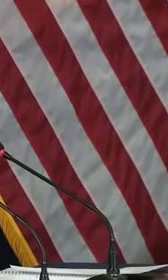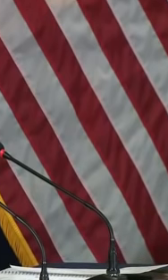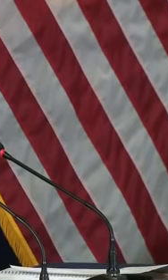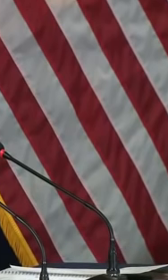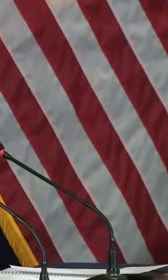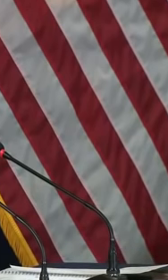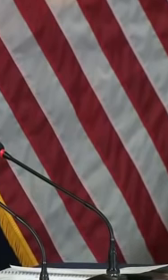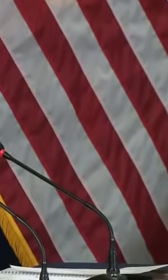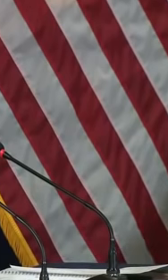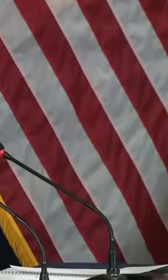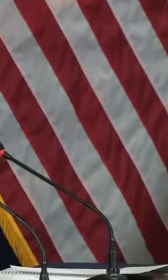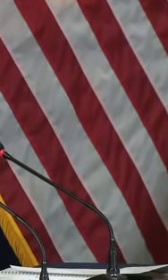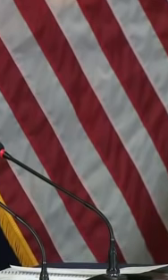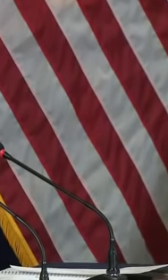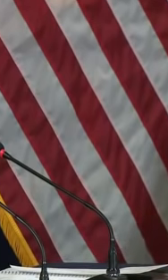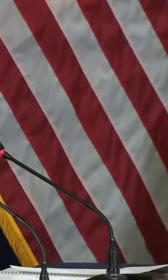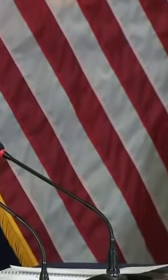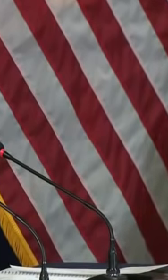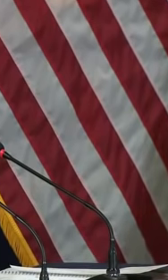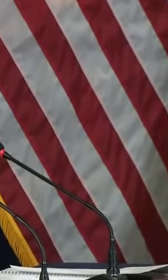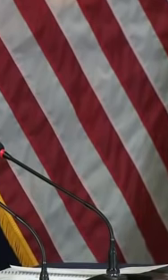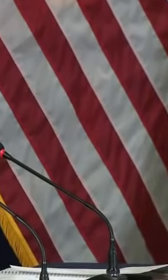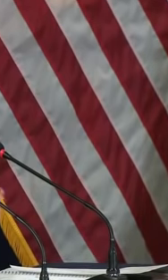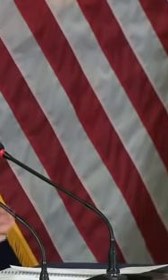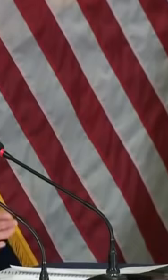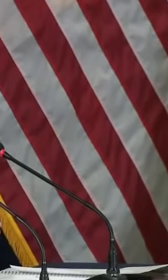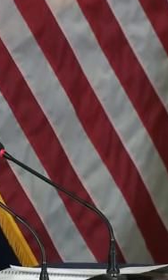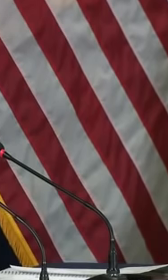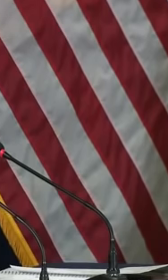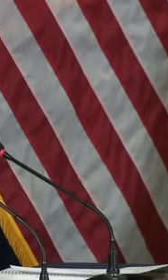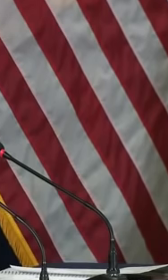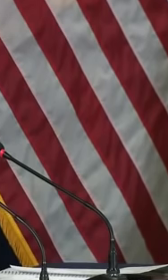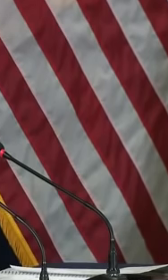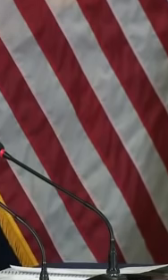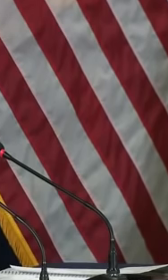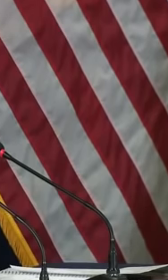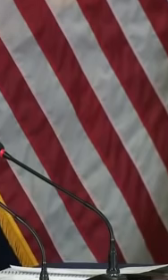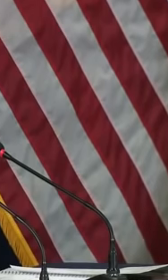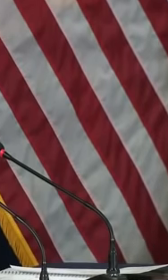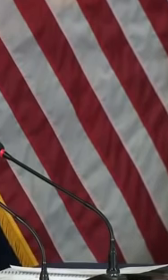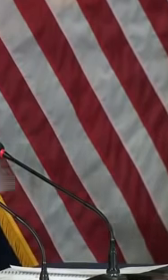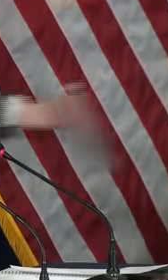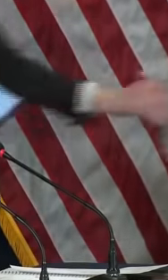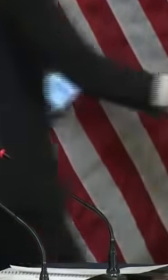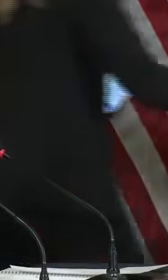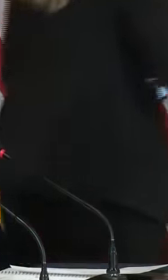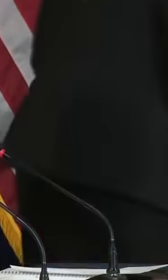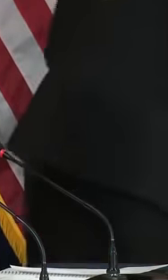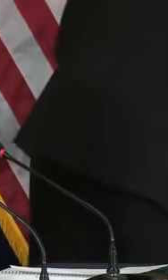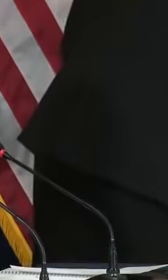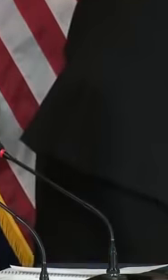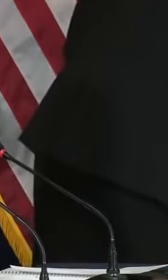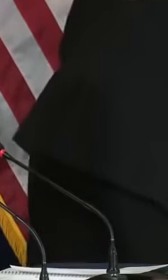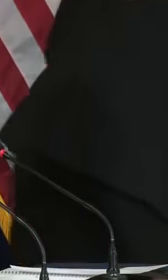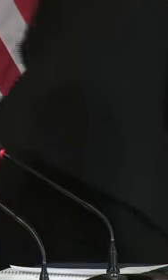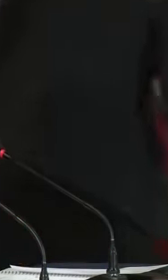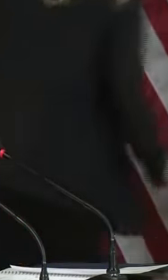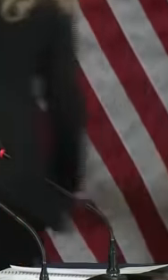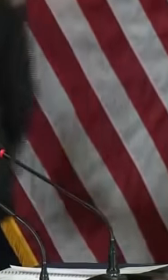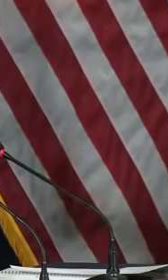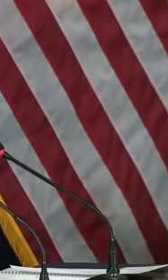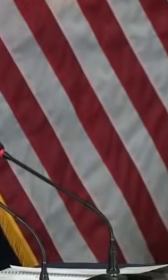state that have full wings closed because utilization has decreased. And